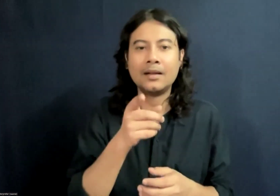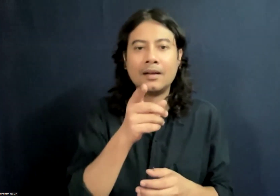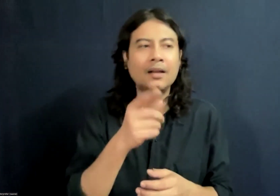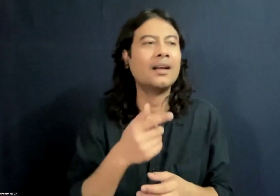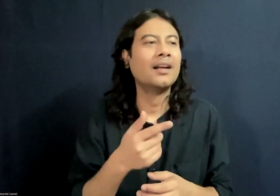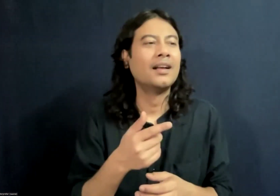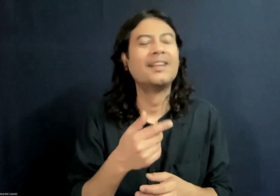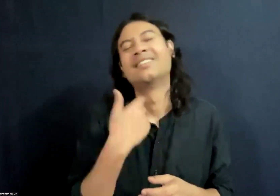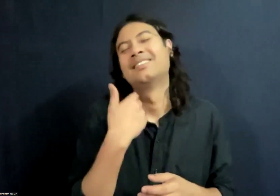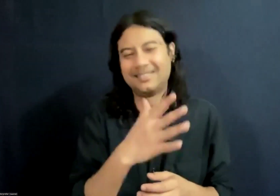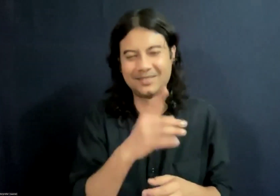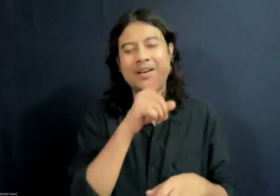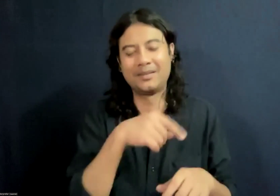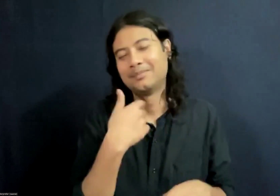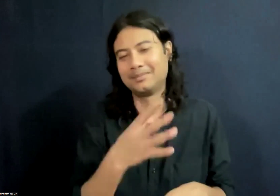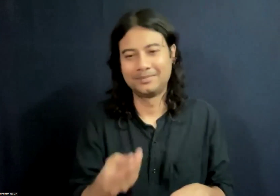reactions.